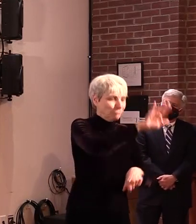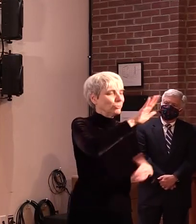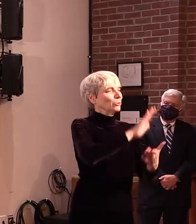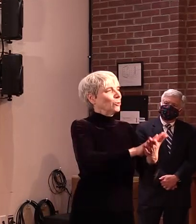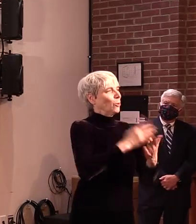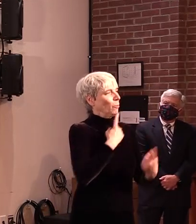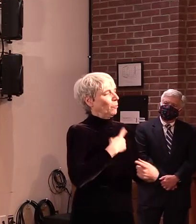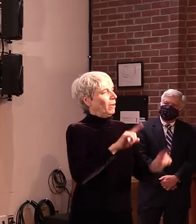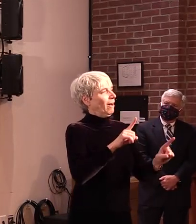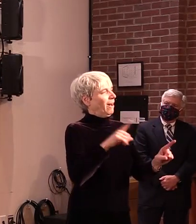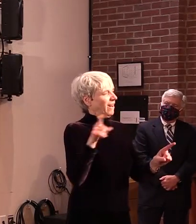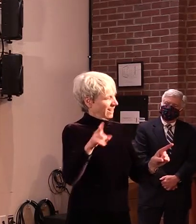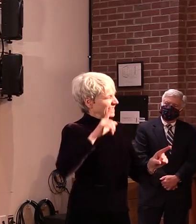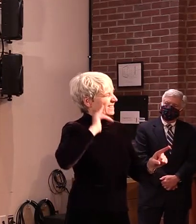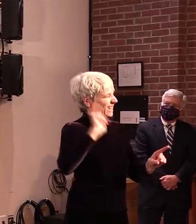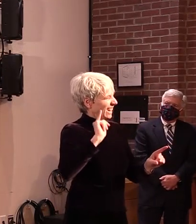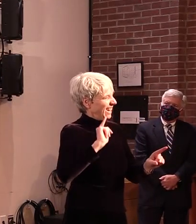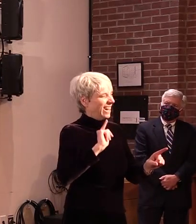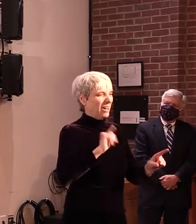successfully.